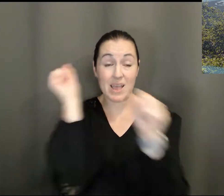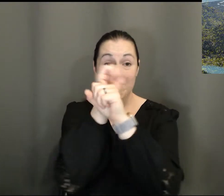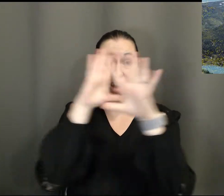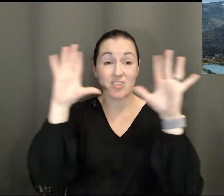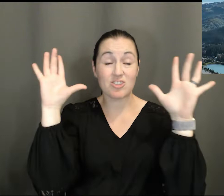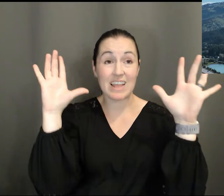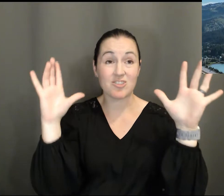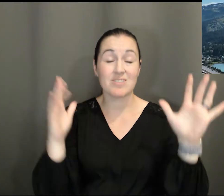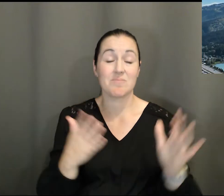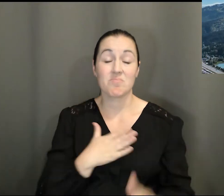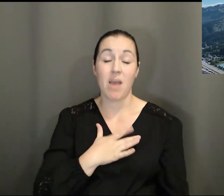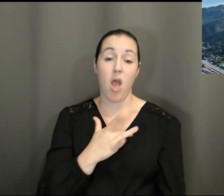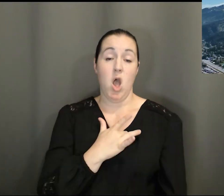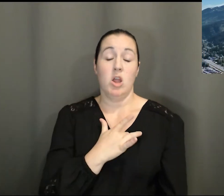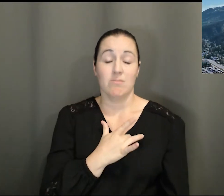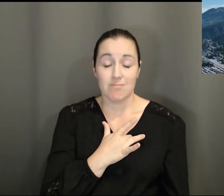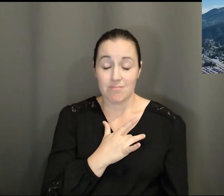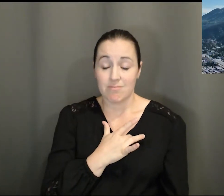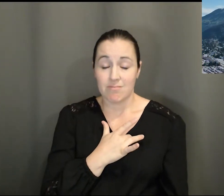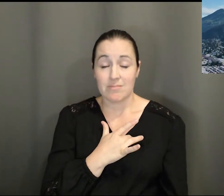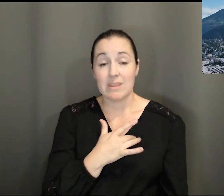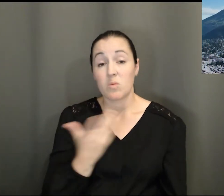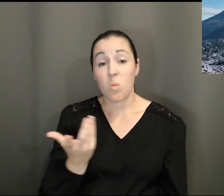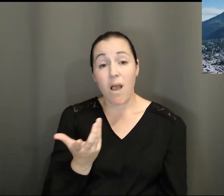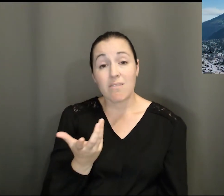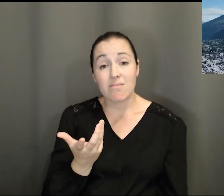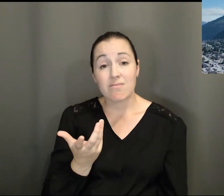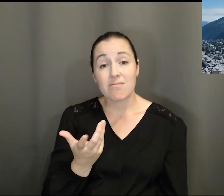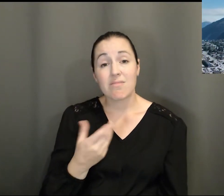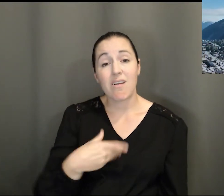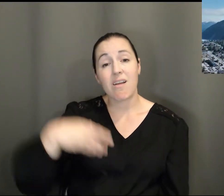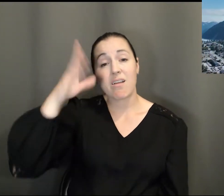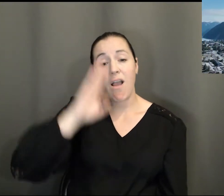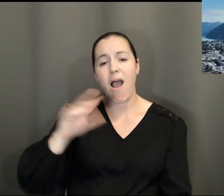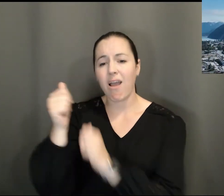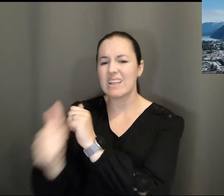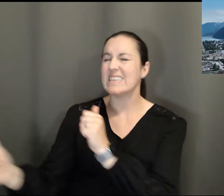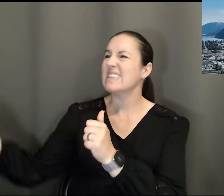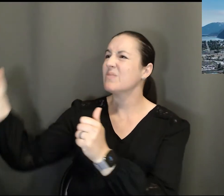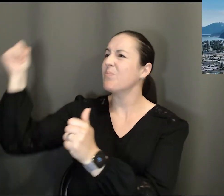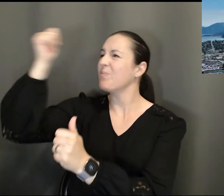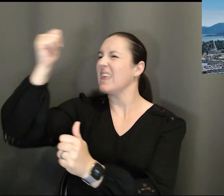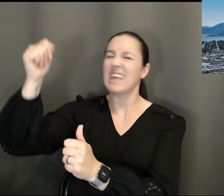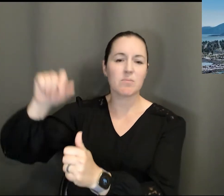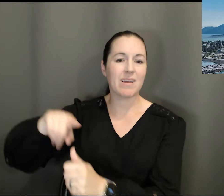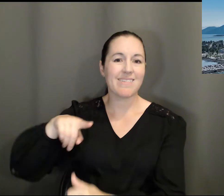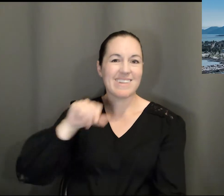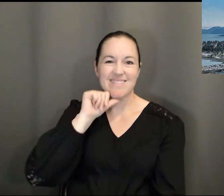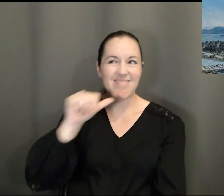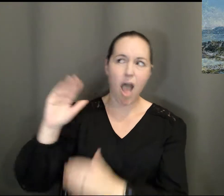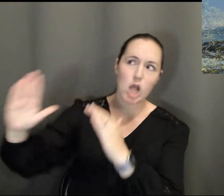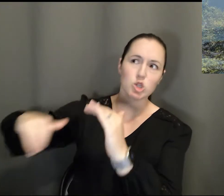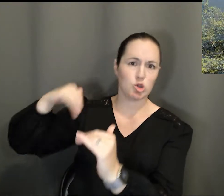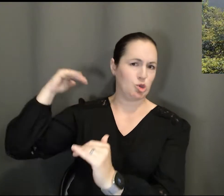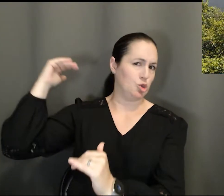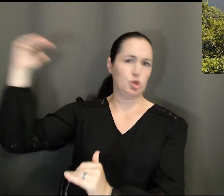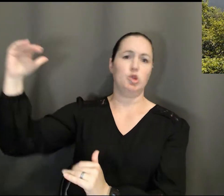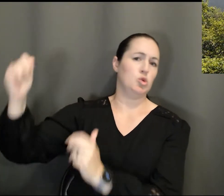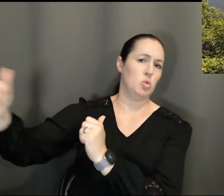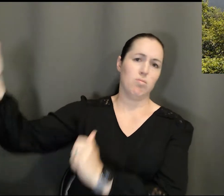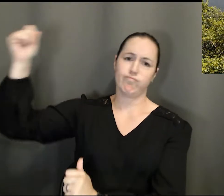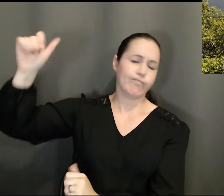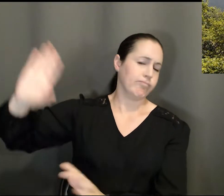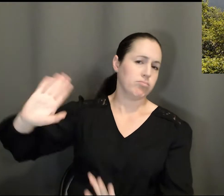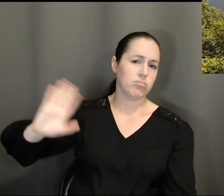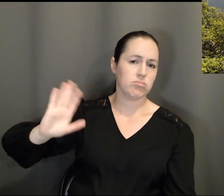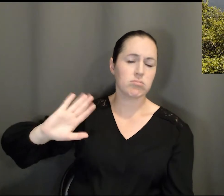big, but he's not too big. Meaning, he's not too big to get up close and personal like we